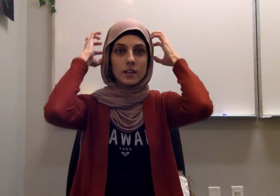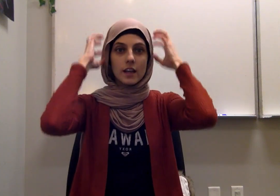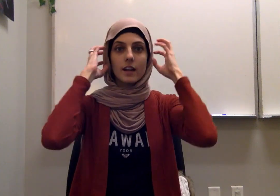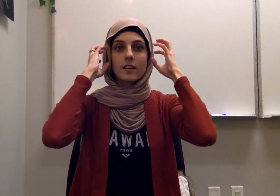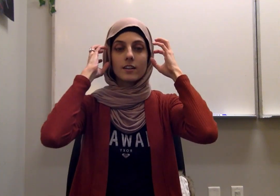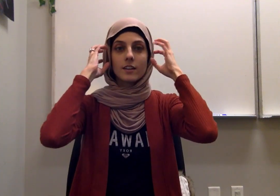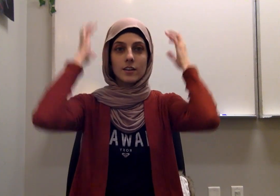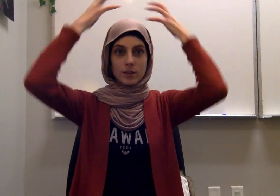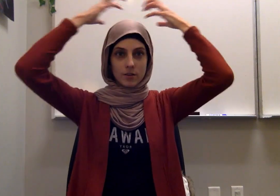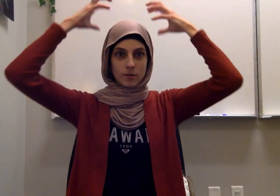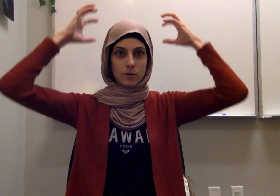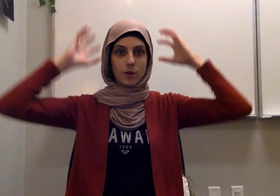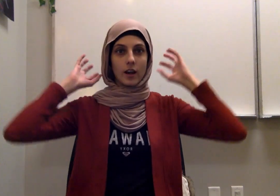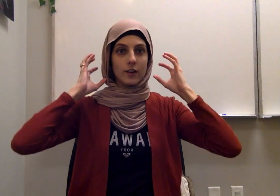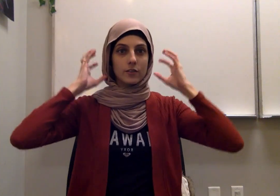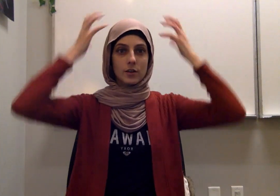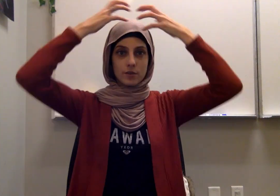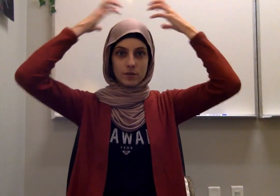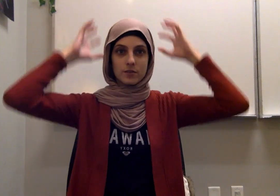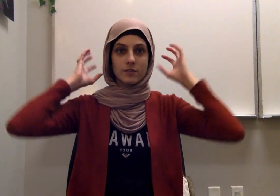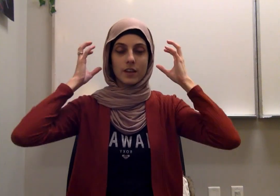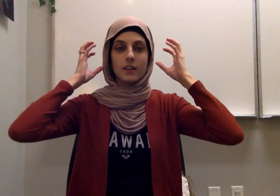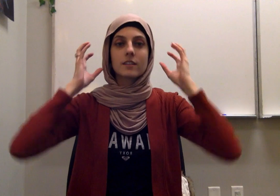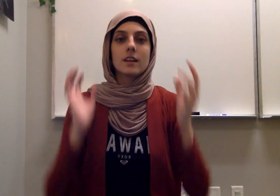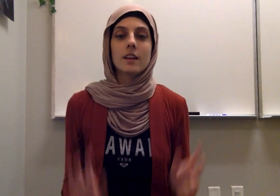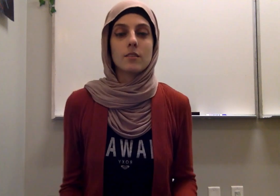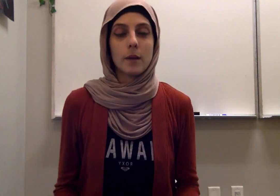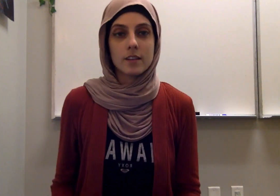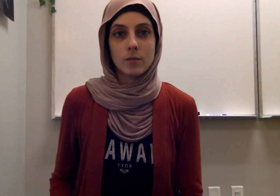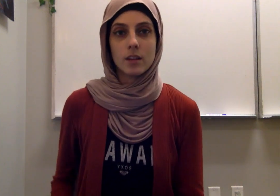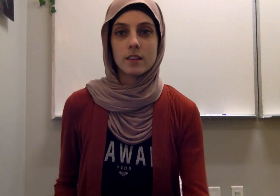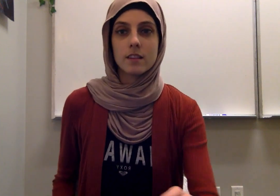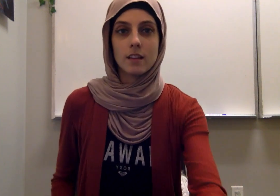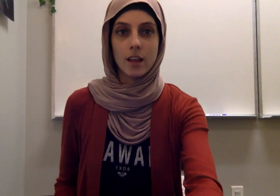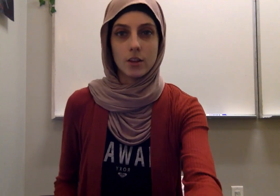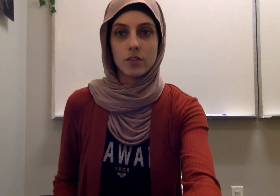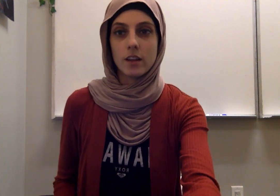hair or an afro, okay, depends on what it looks like.